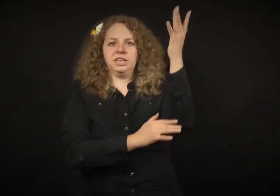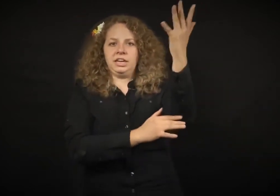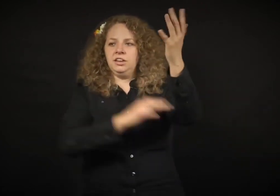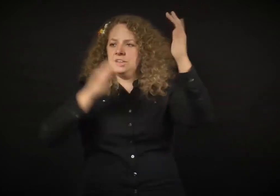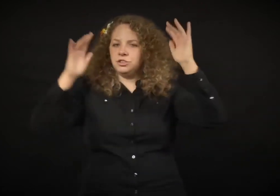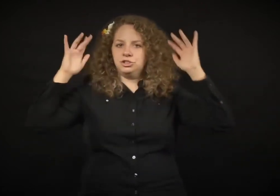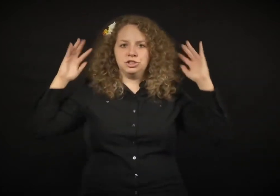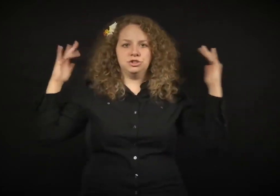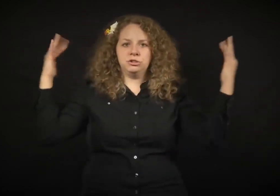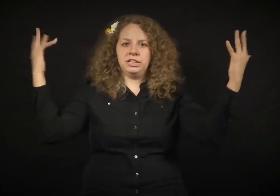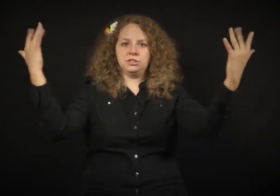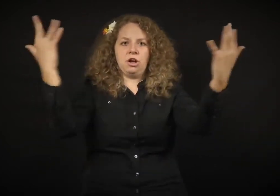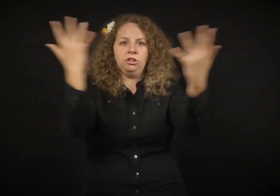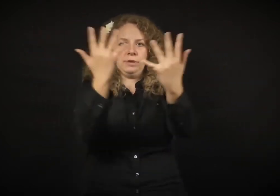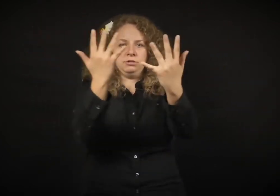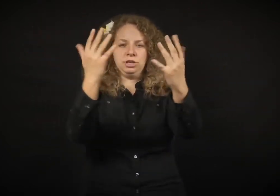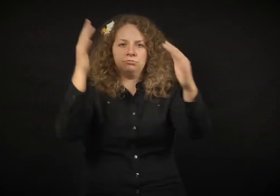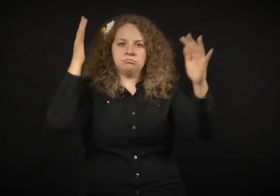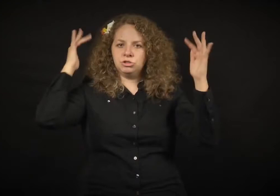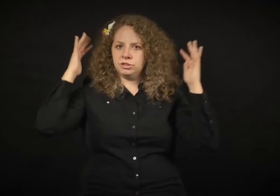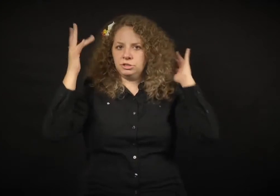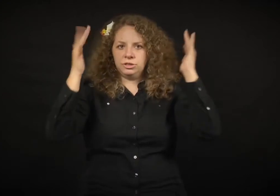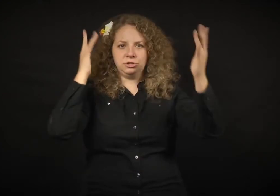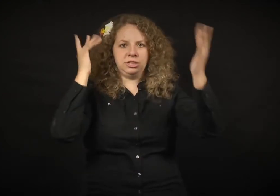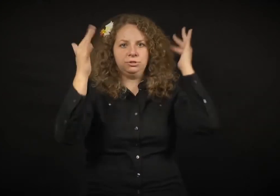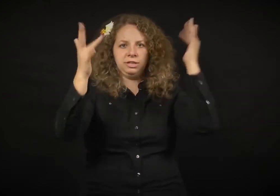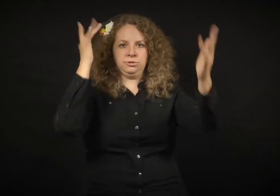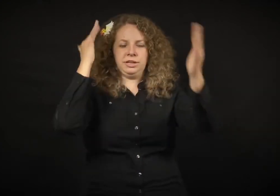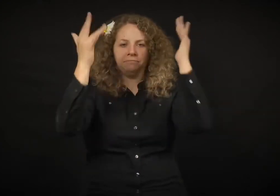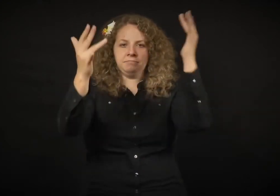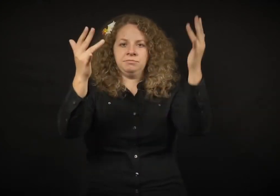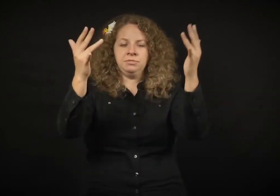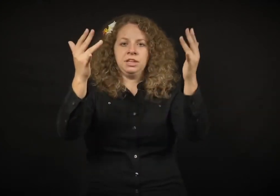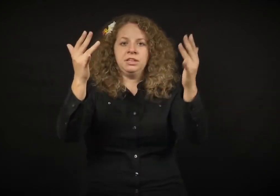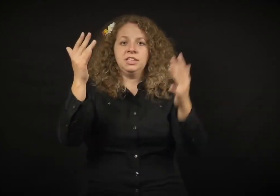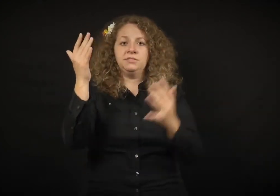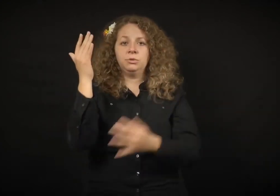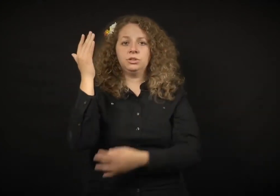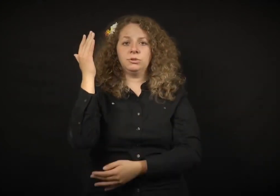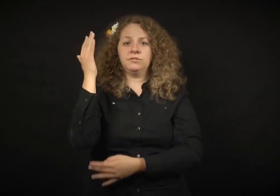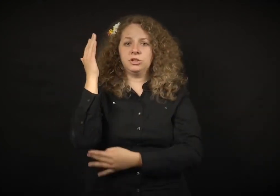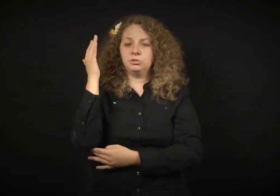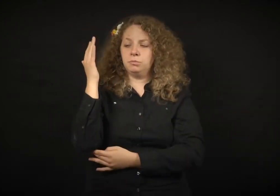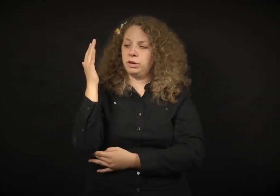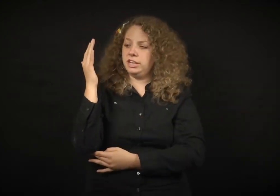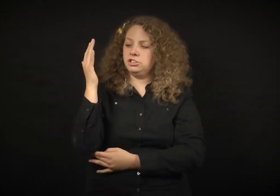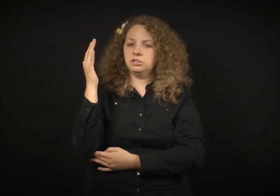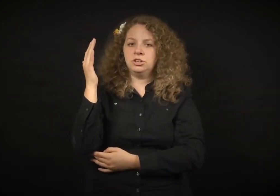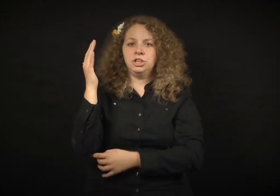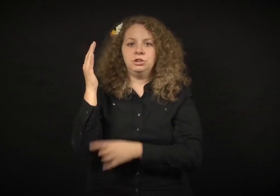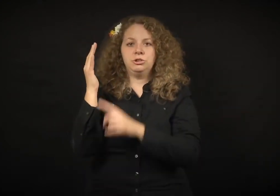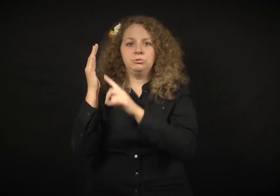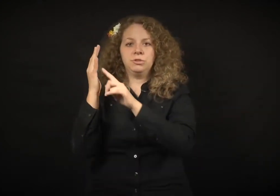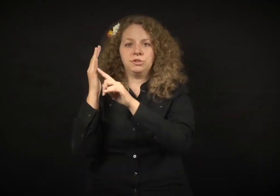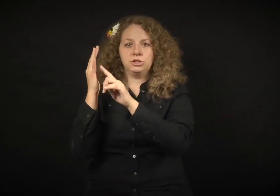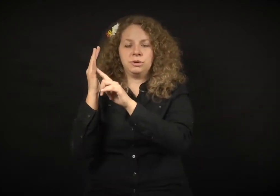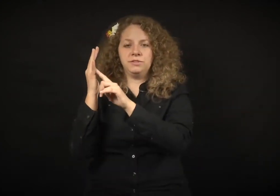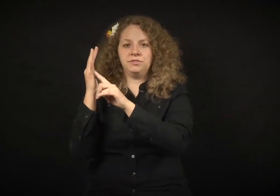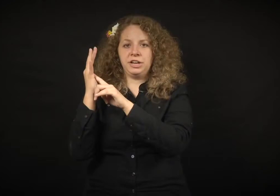like there's just trees all around you. Tree, tree, tree, tree, tree. Now if you want to refer to a branch, you could refer to one of your